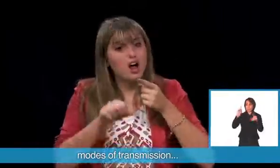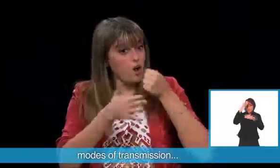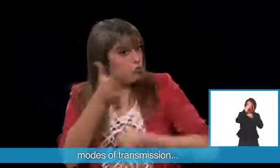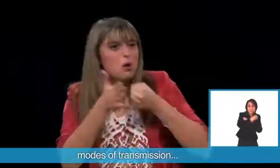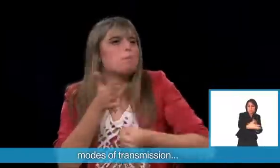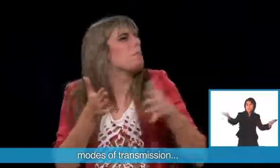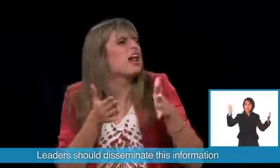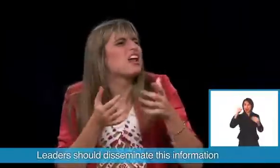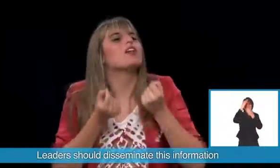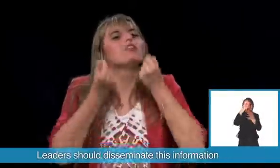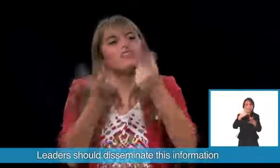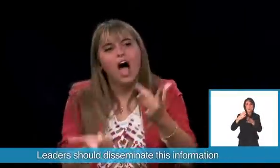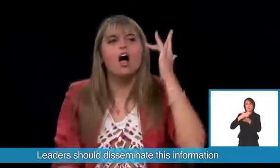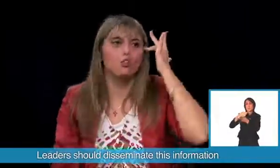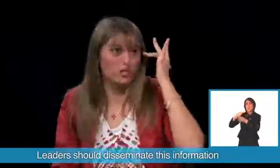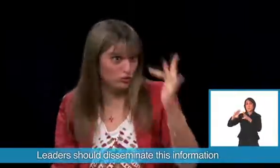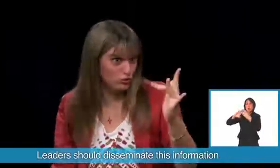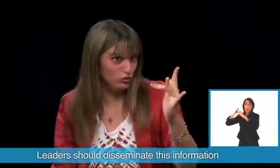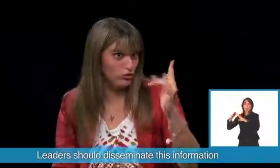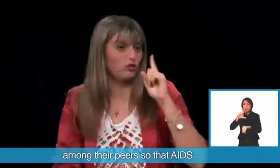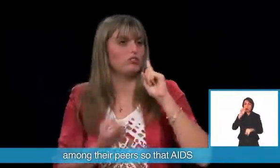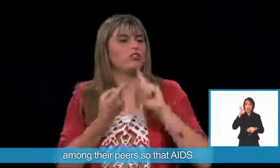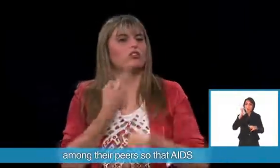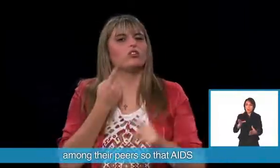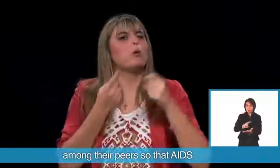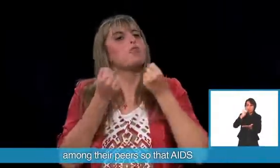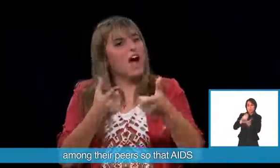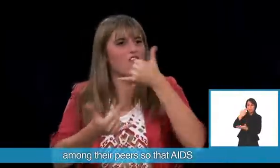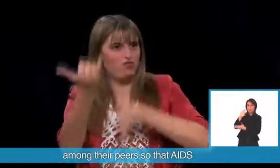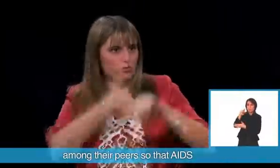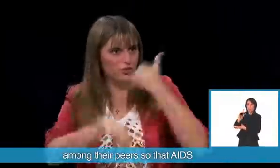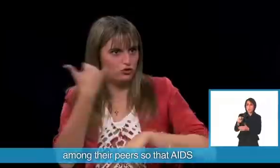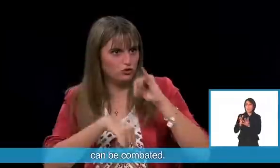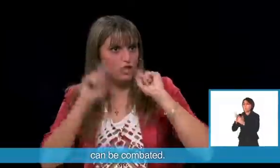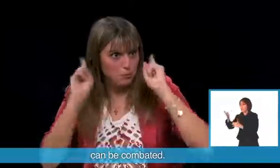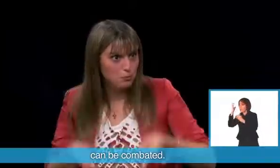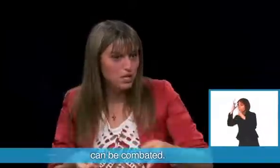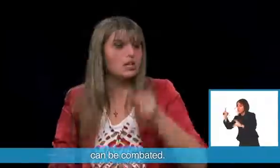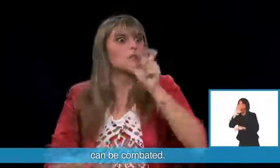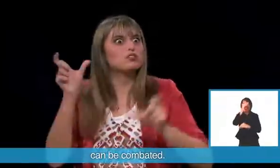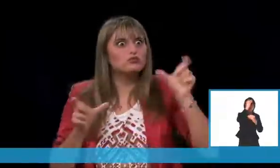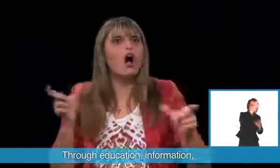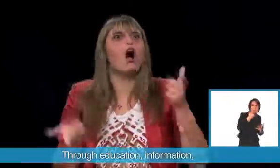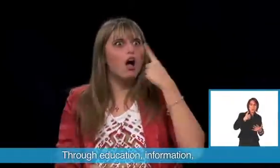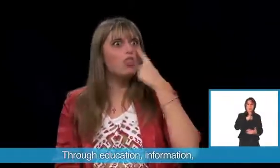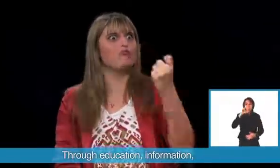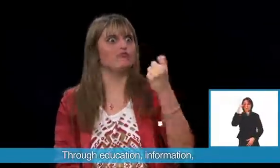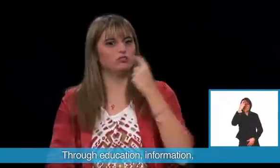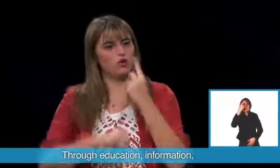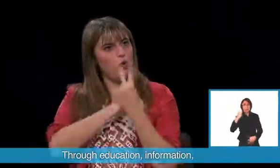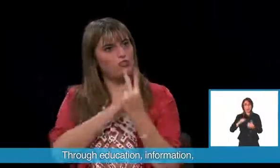transmission. Leaders should disseminate this information among their peers so that AIDS can be combated. Through